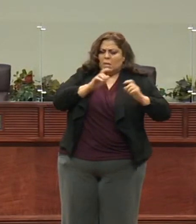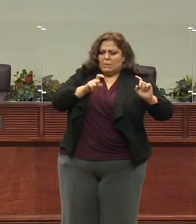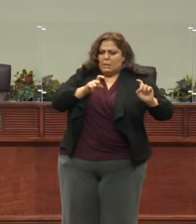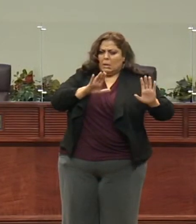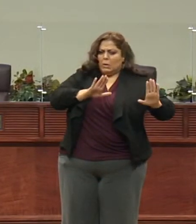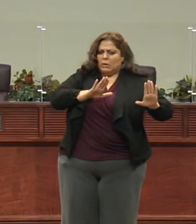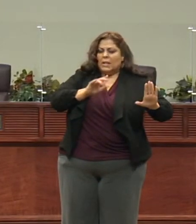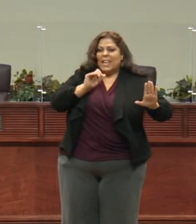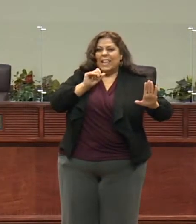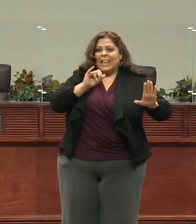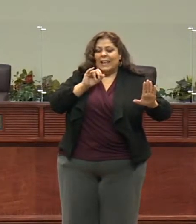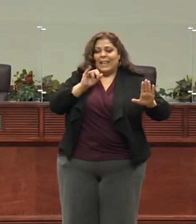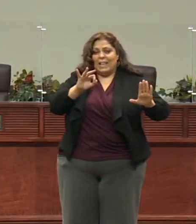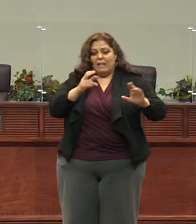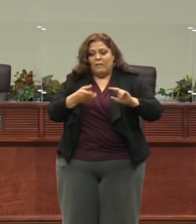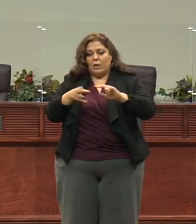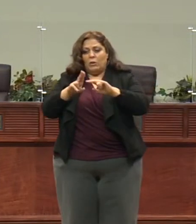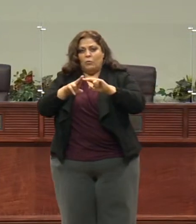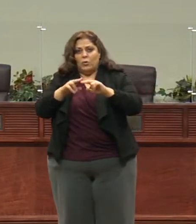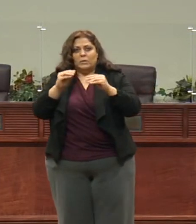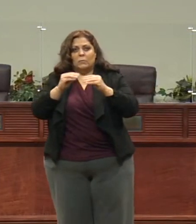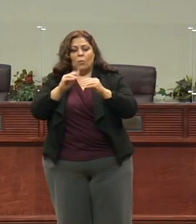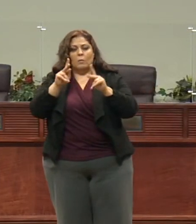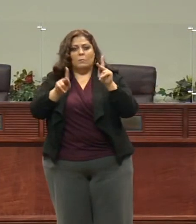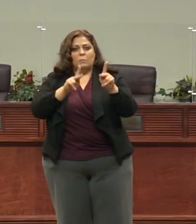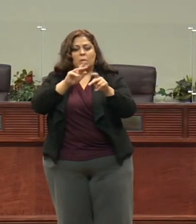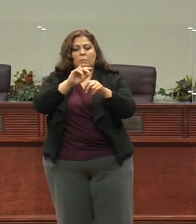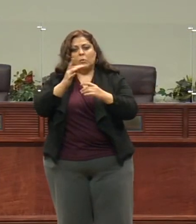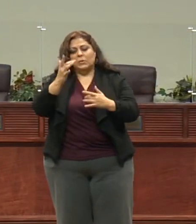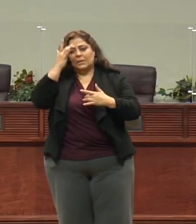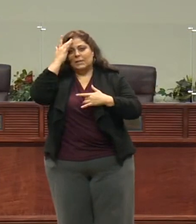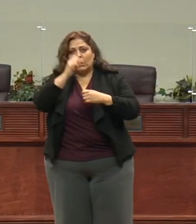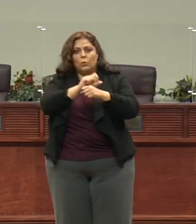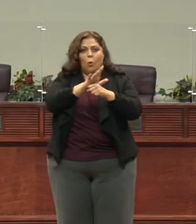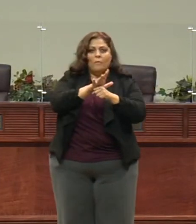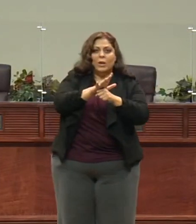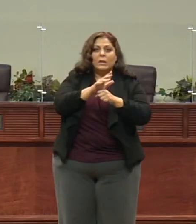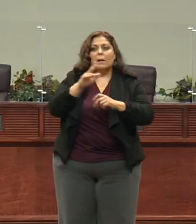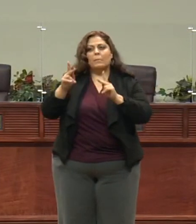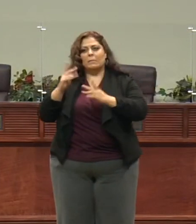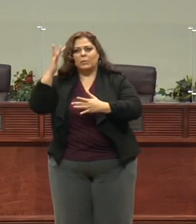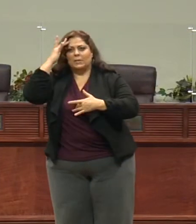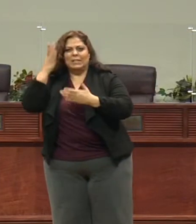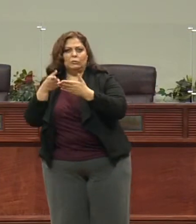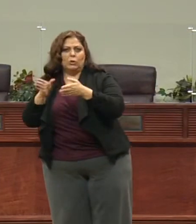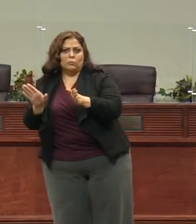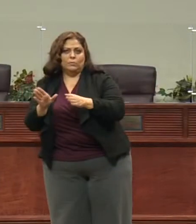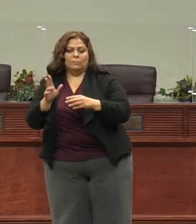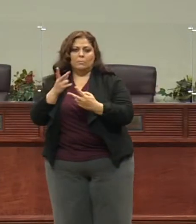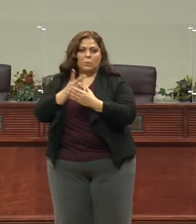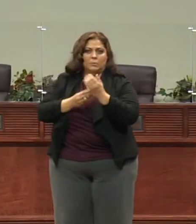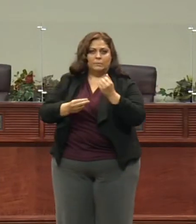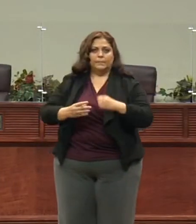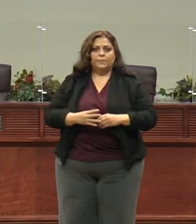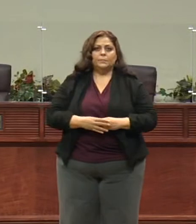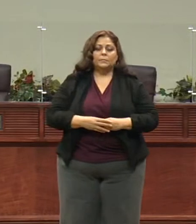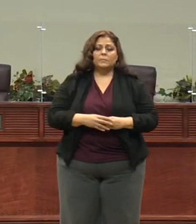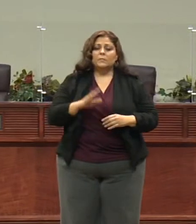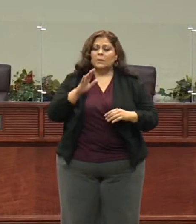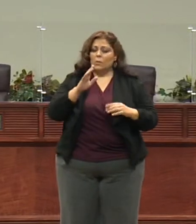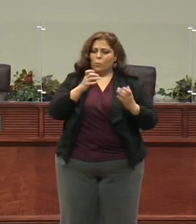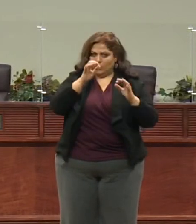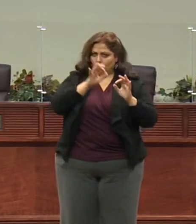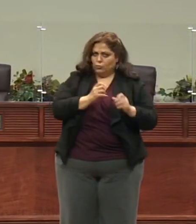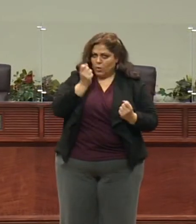for COVID and not COVID-19 patients. So I think it's very important for everybody to understand that. I also